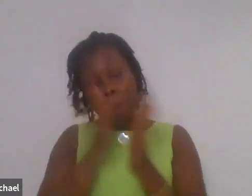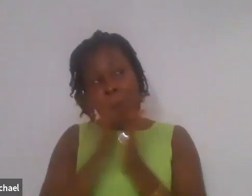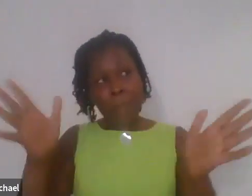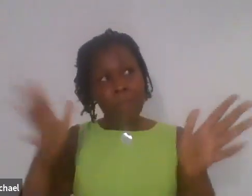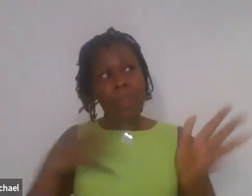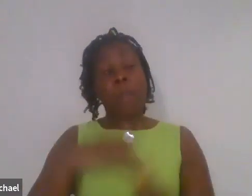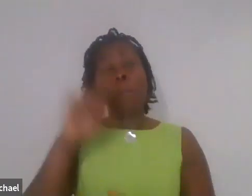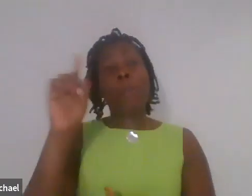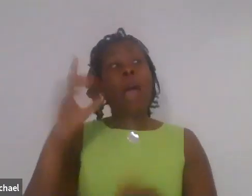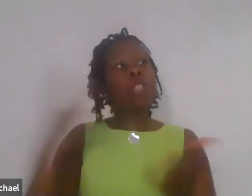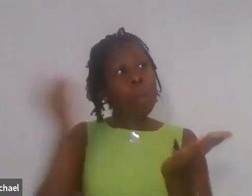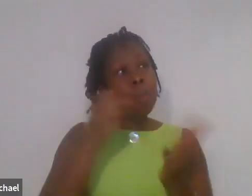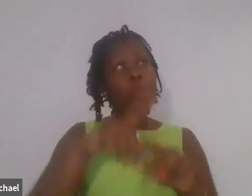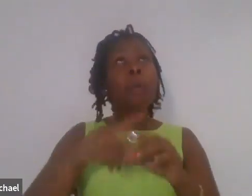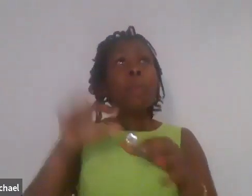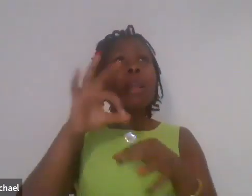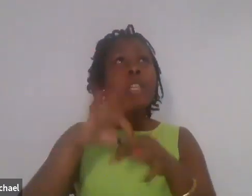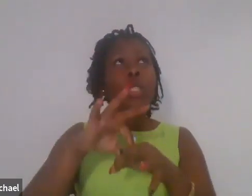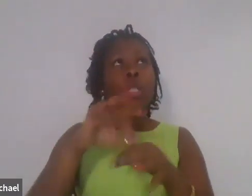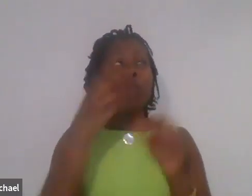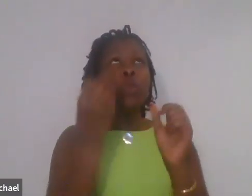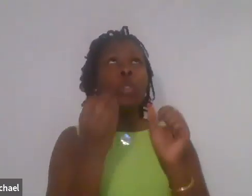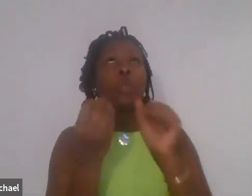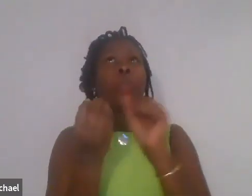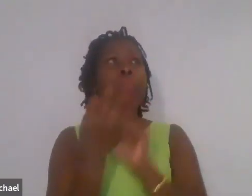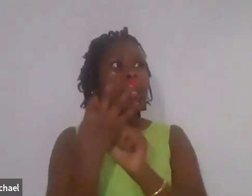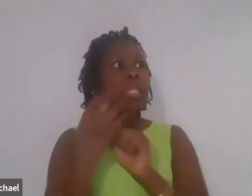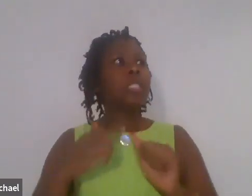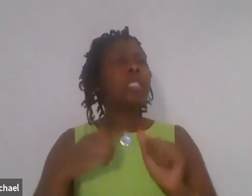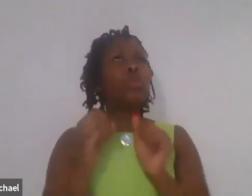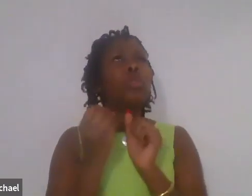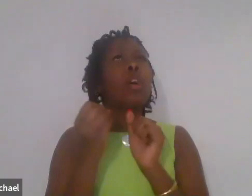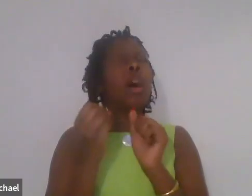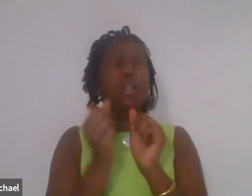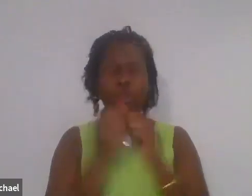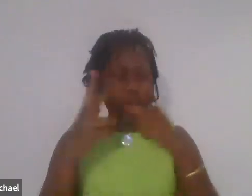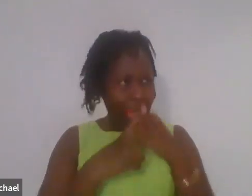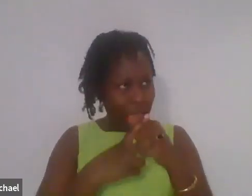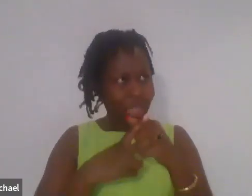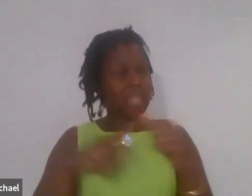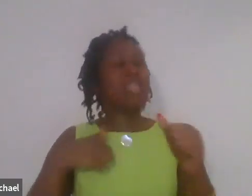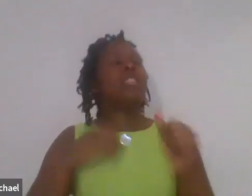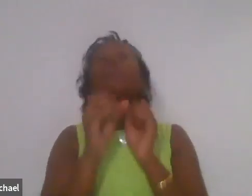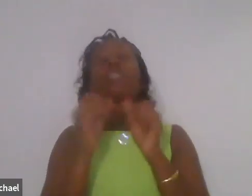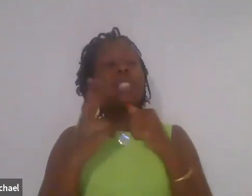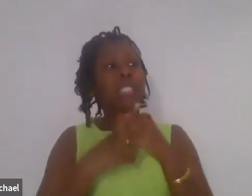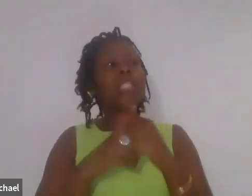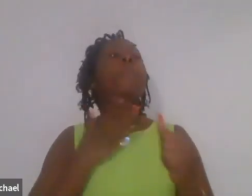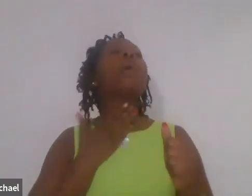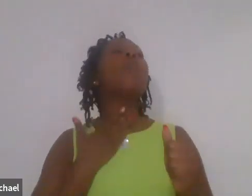organizations. I was up to my election to After election, 2017. 2017, I want